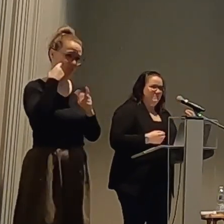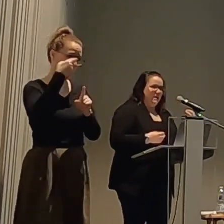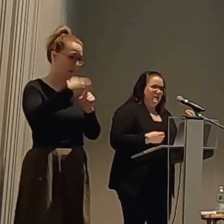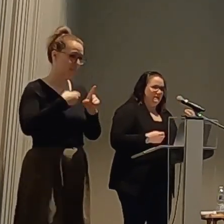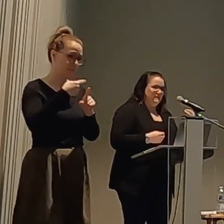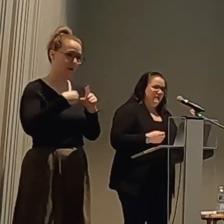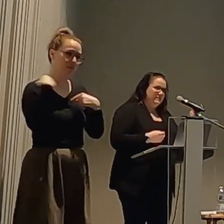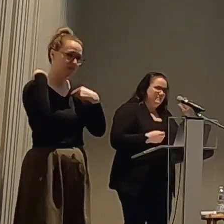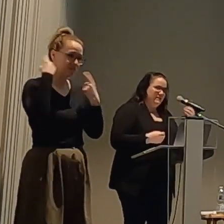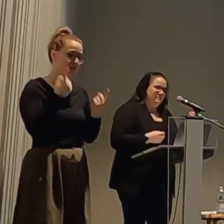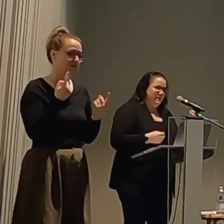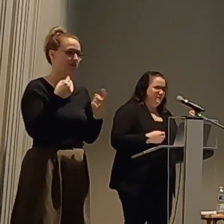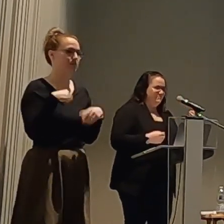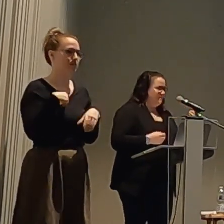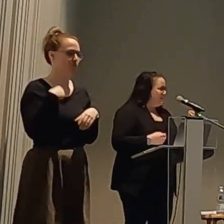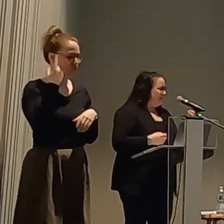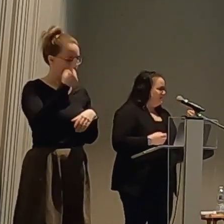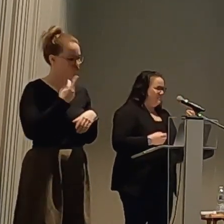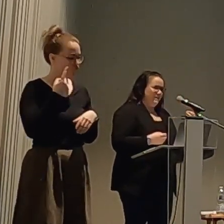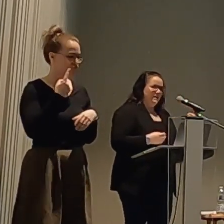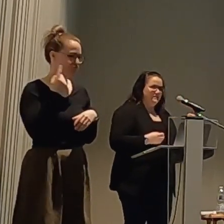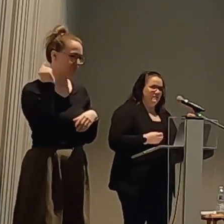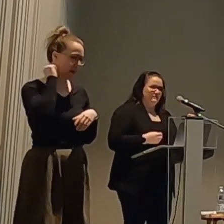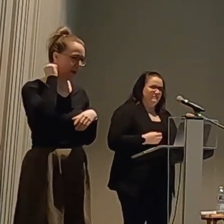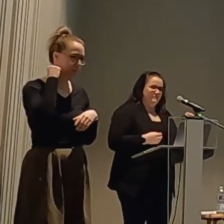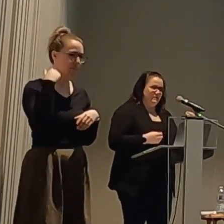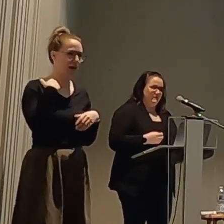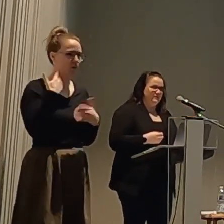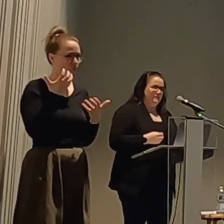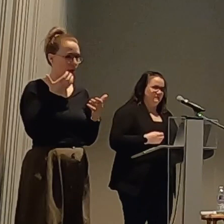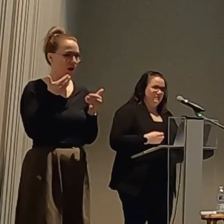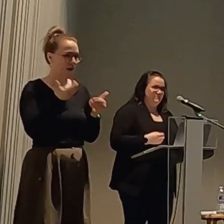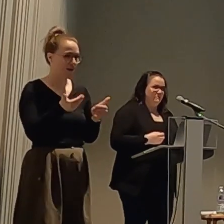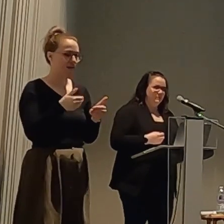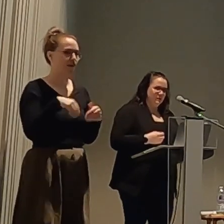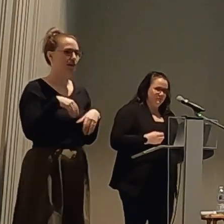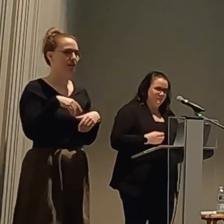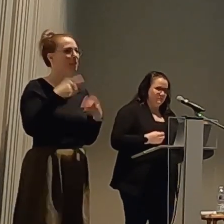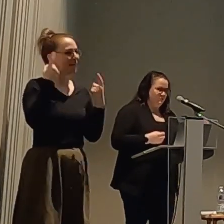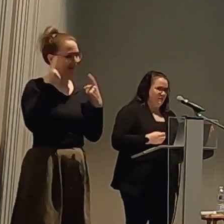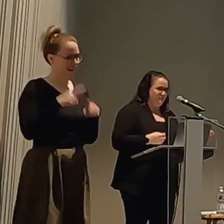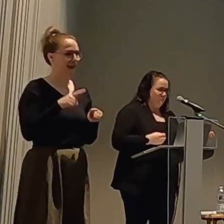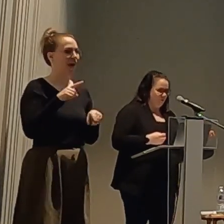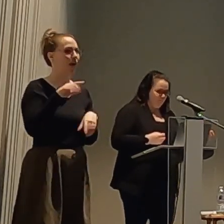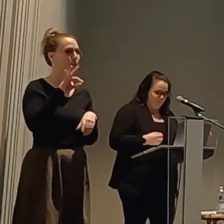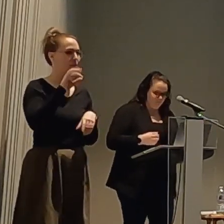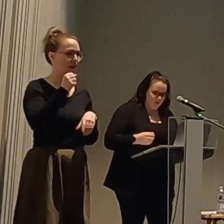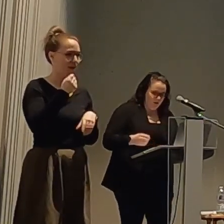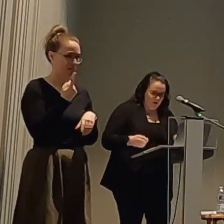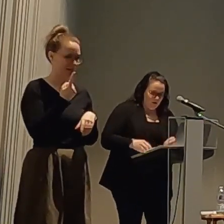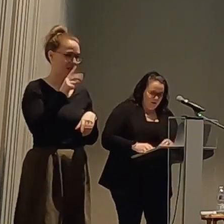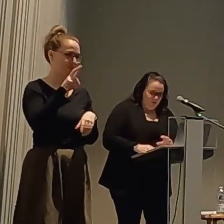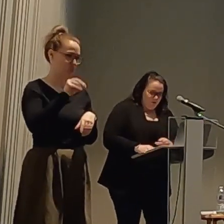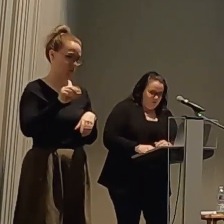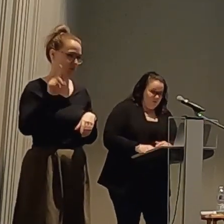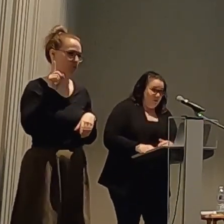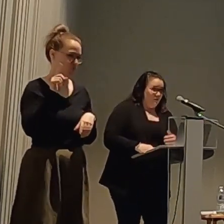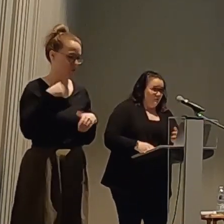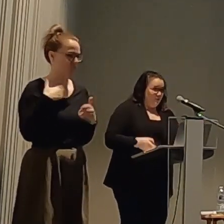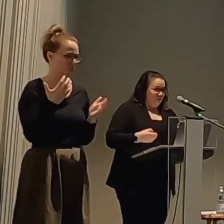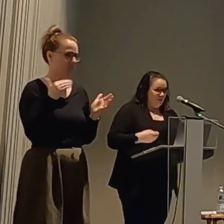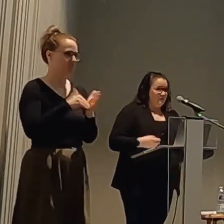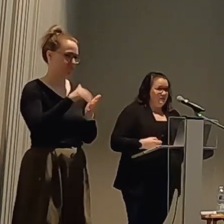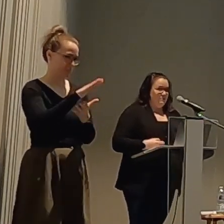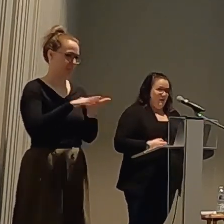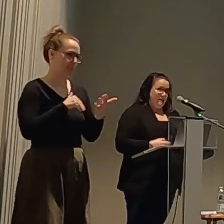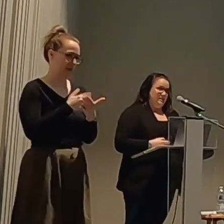back of my mind, and it's been in the back of my mind because of the events of September 11th, 2001.